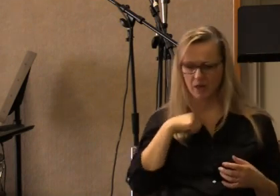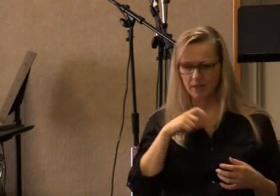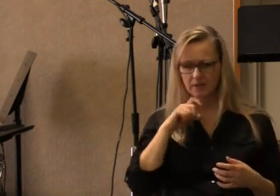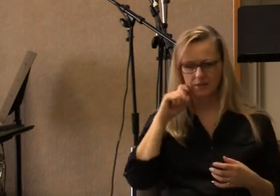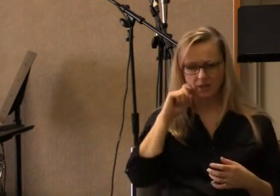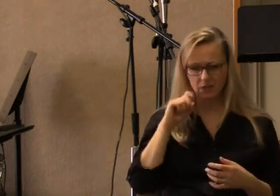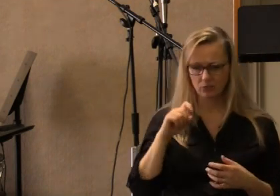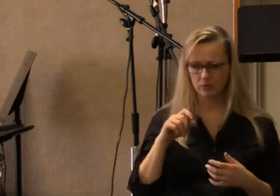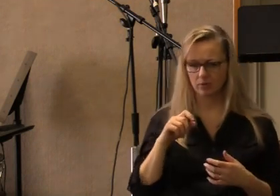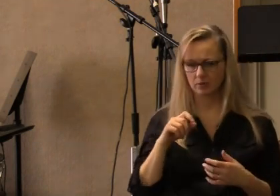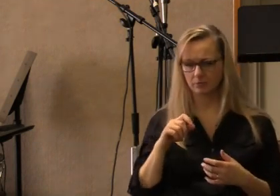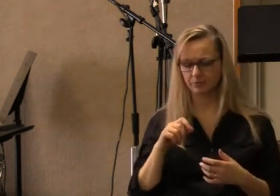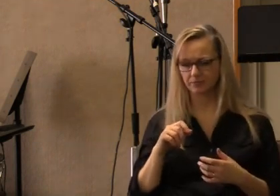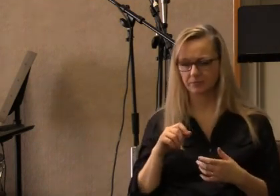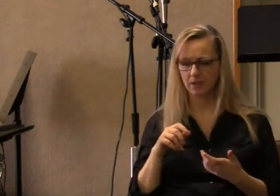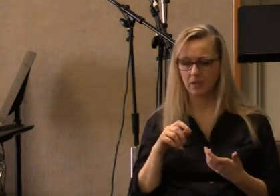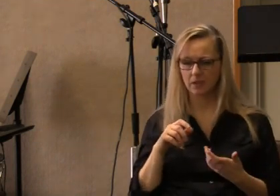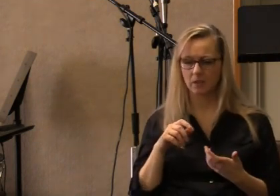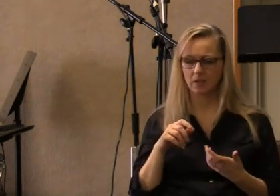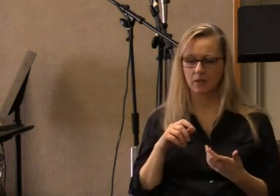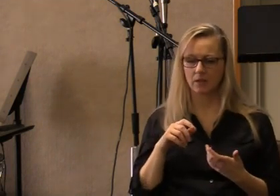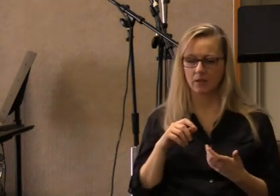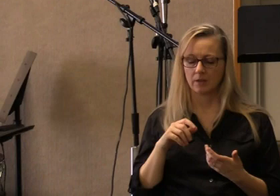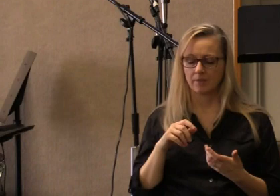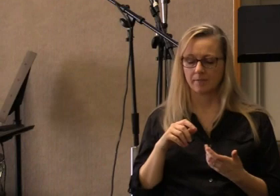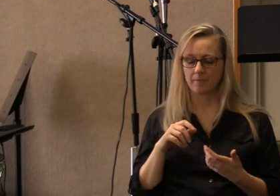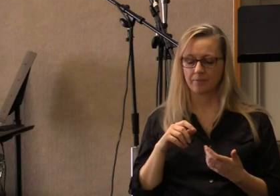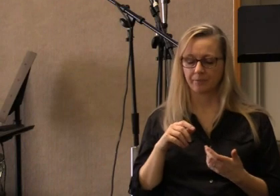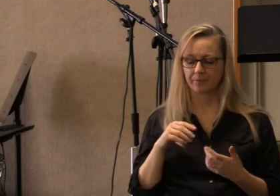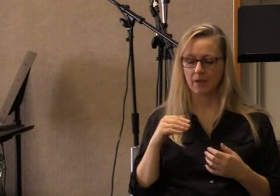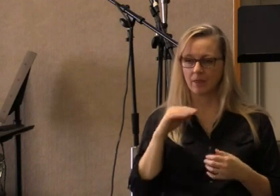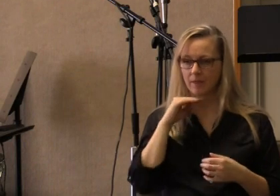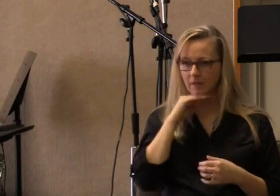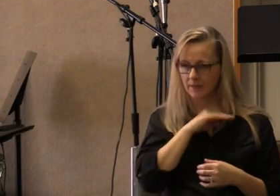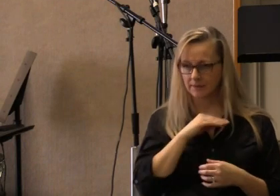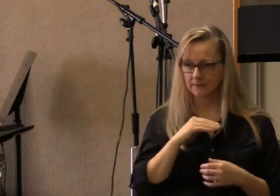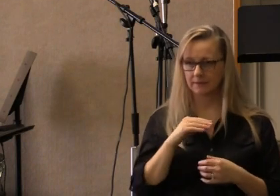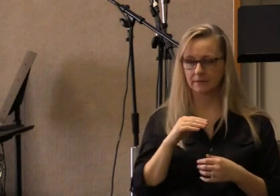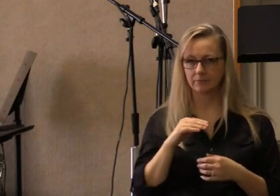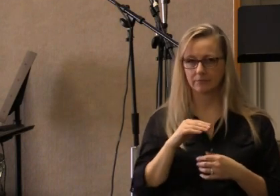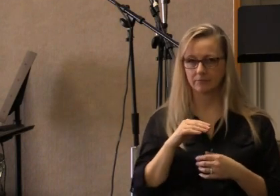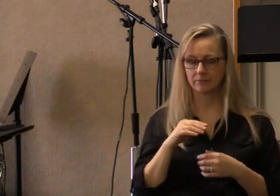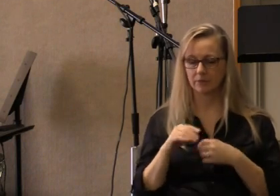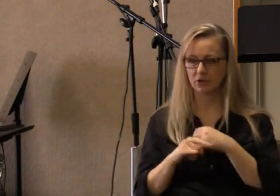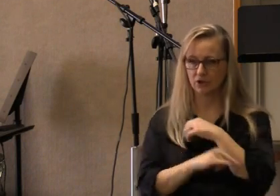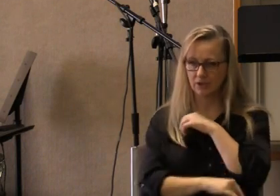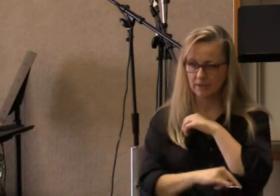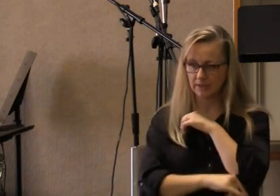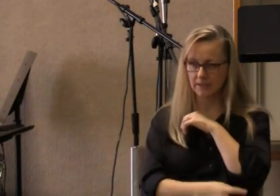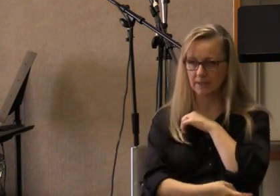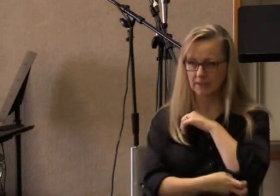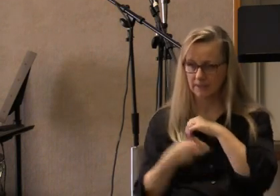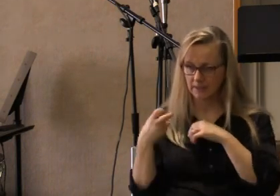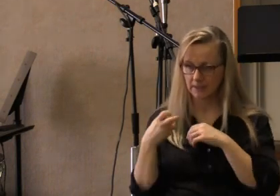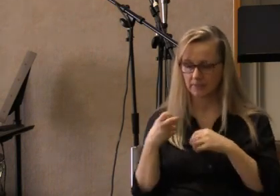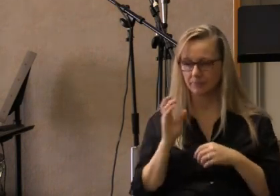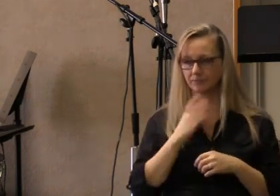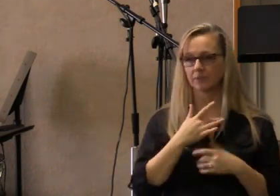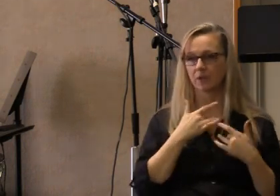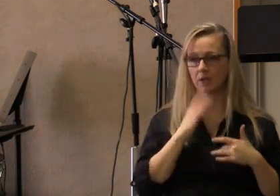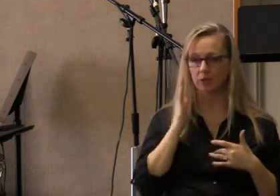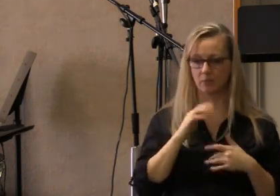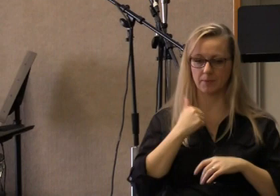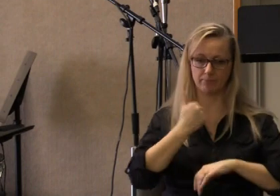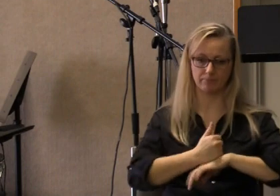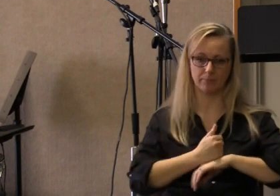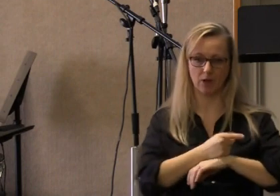immorality, pornography, drugs, lying, cheating, stealing, material possessions, money, and so on, our hearts will be set